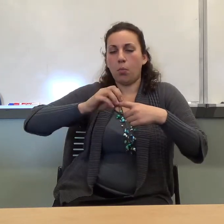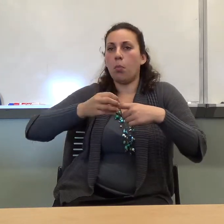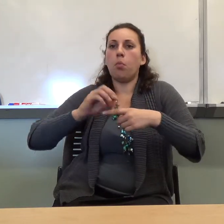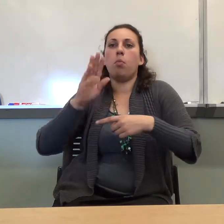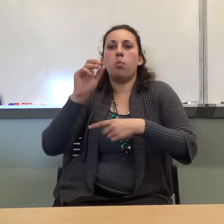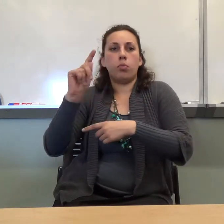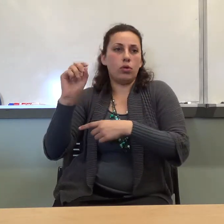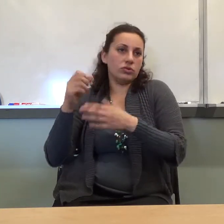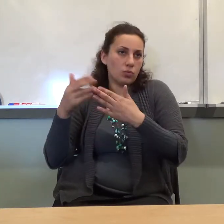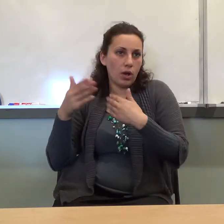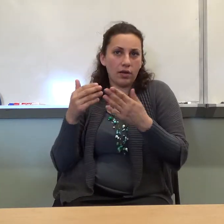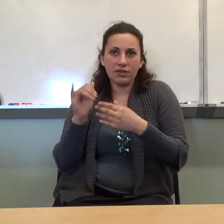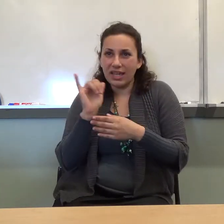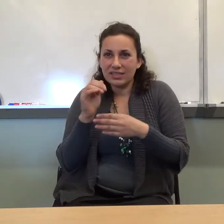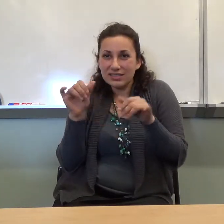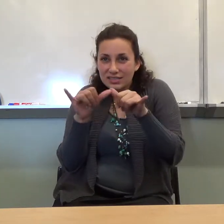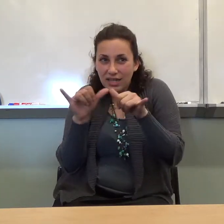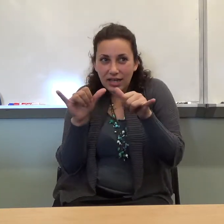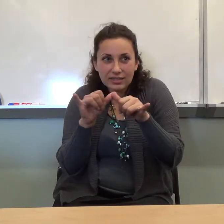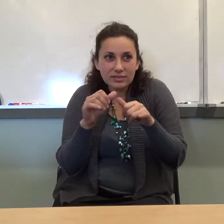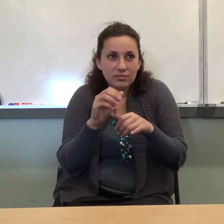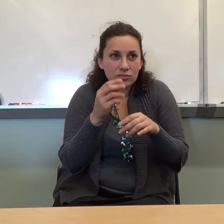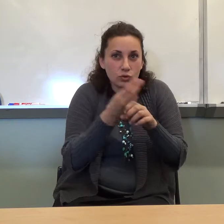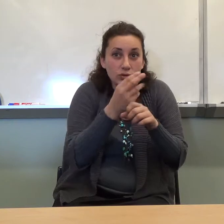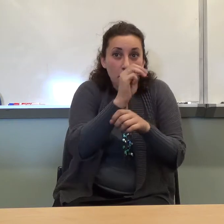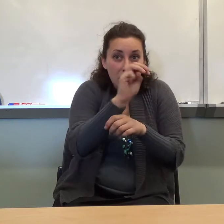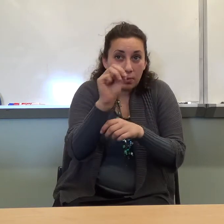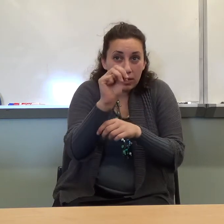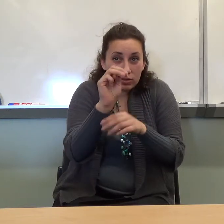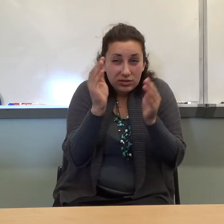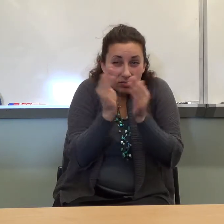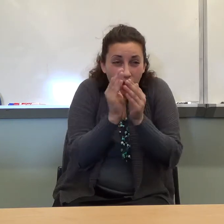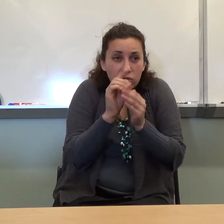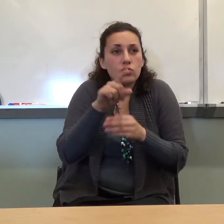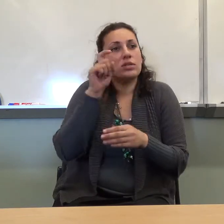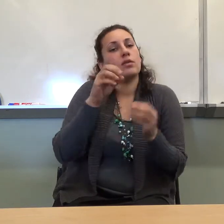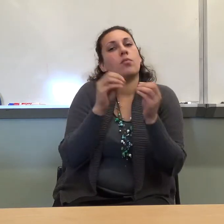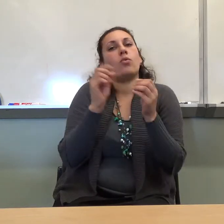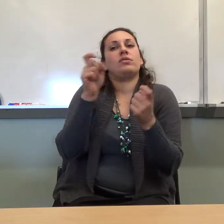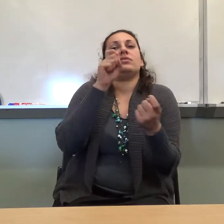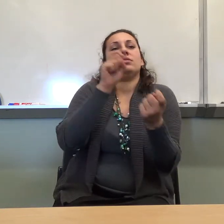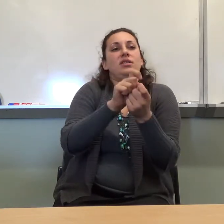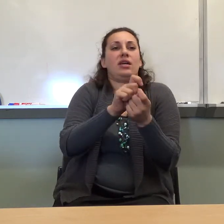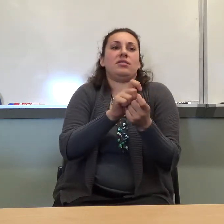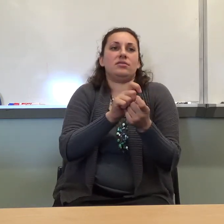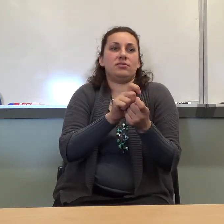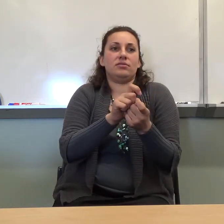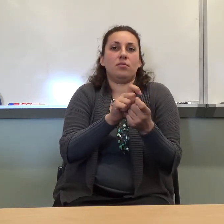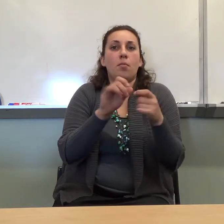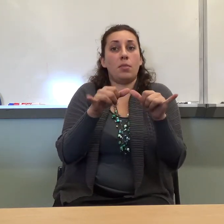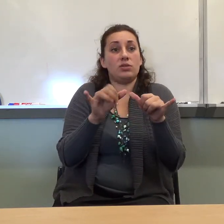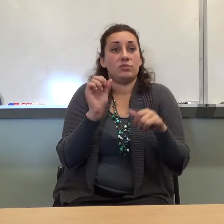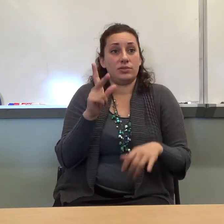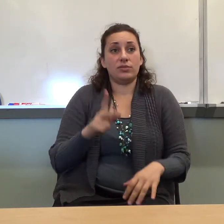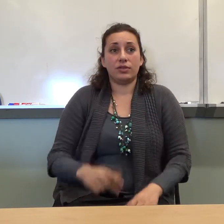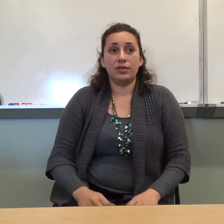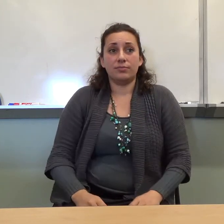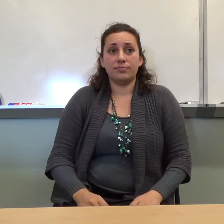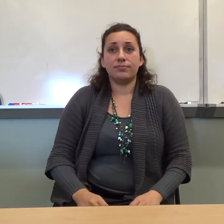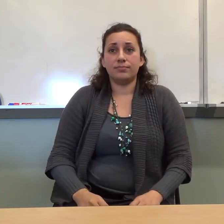or maybe tenths of a millimeter, you need much more accuracy. And that's not going to do. You're going to have to go more than that. You're doing the